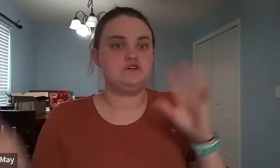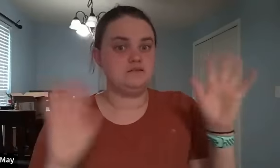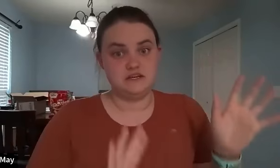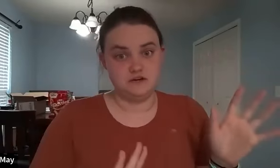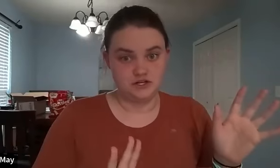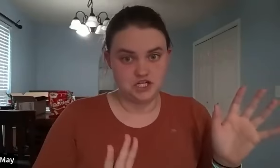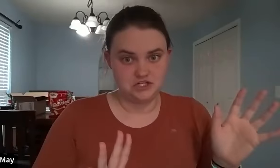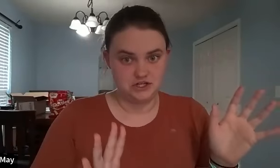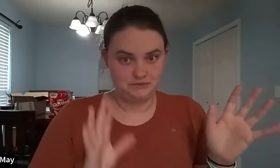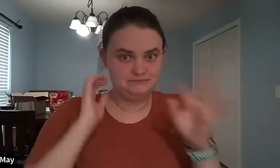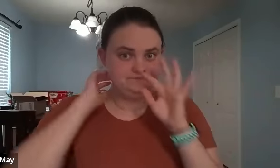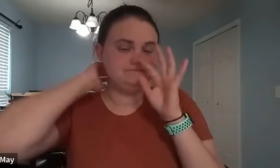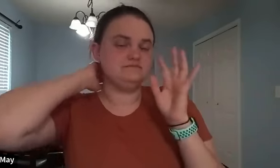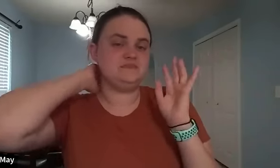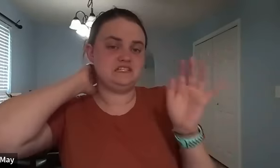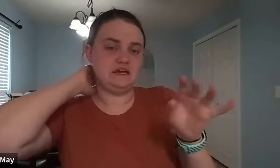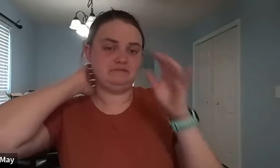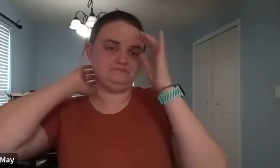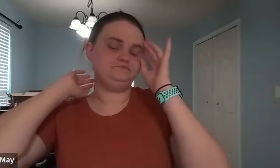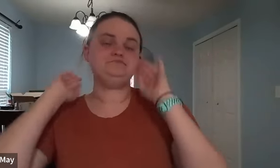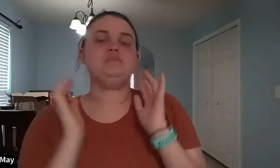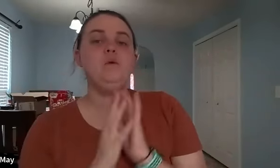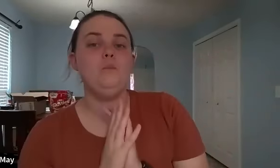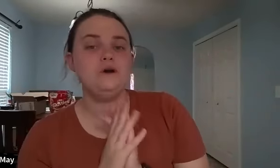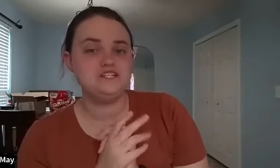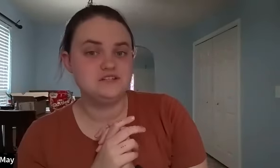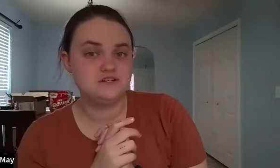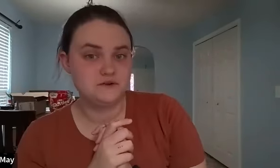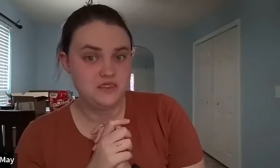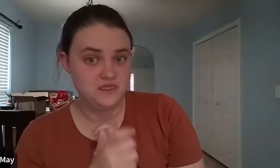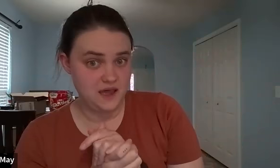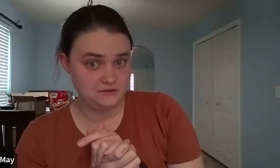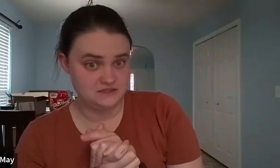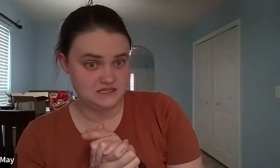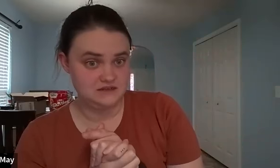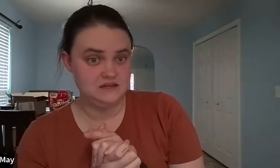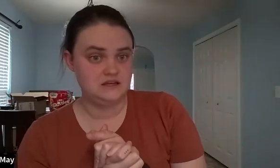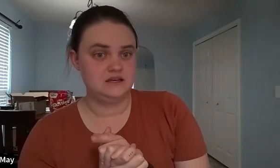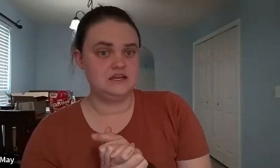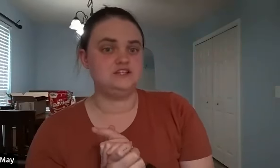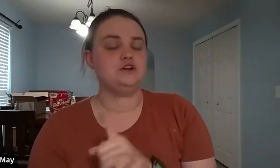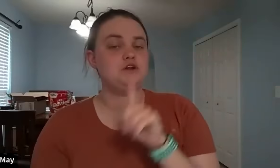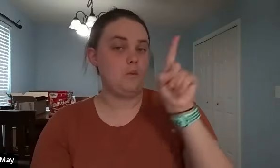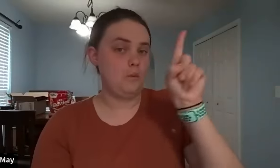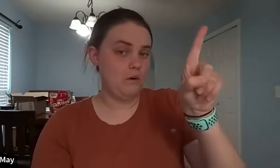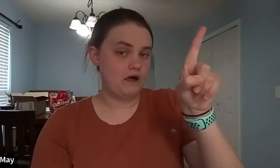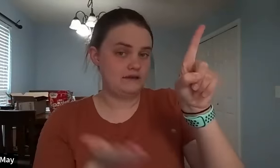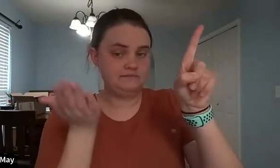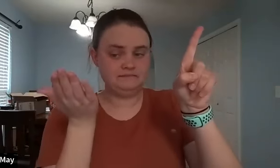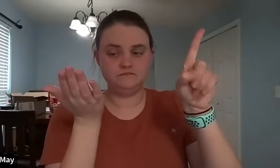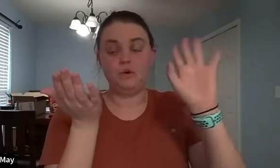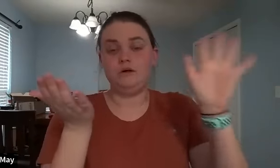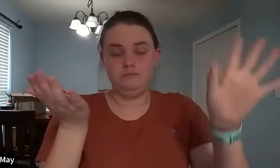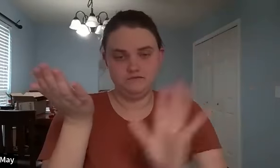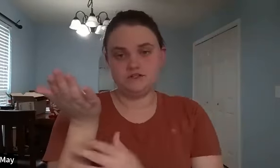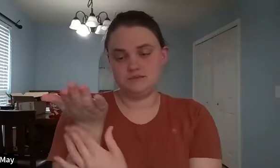all of a sudden are going to change on you. So what you do for 1,000 is you're going to go one. Oh, well, first let me